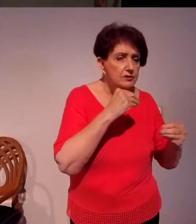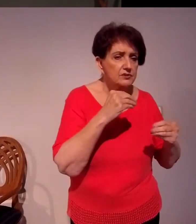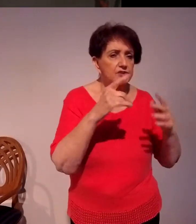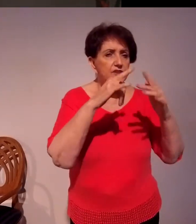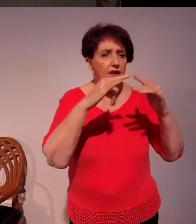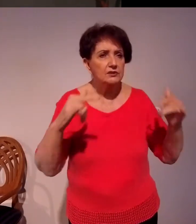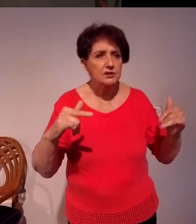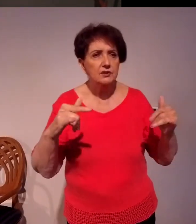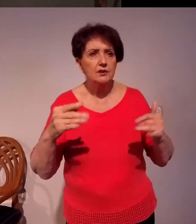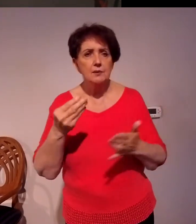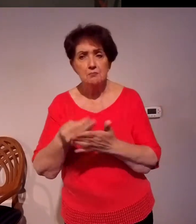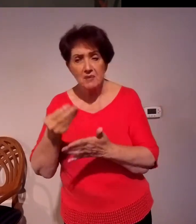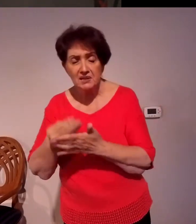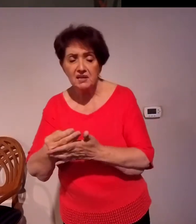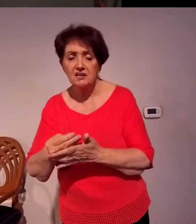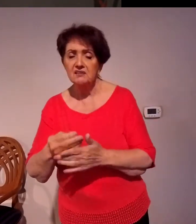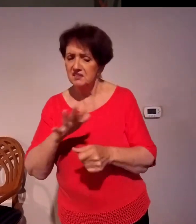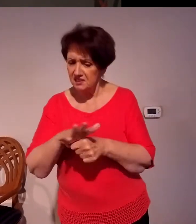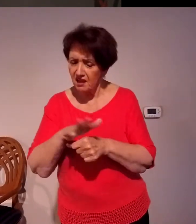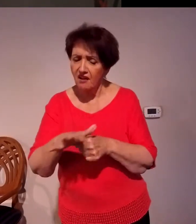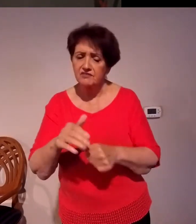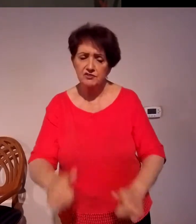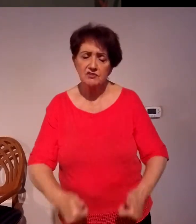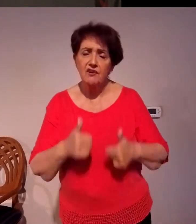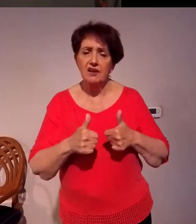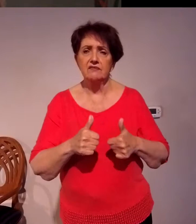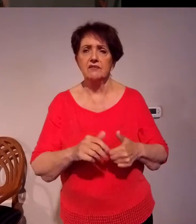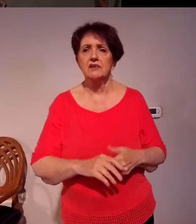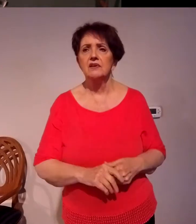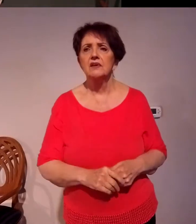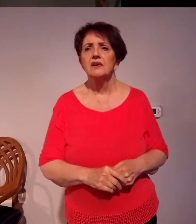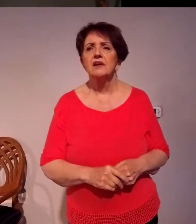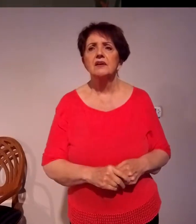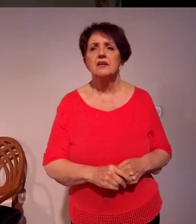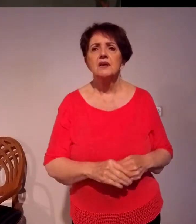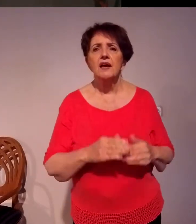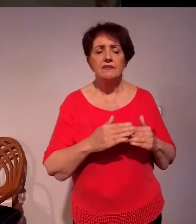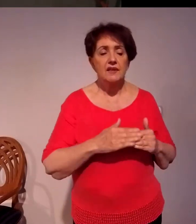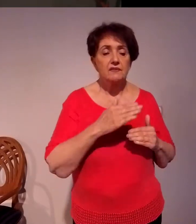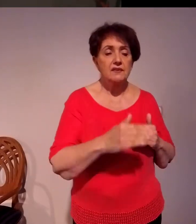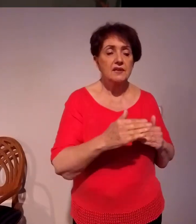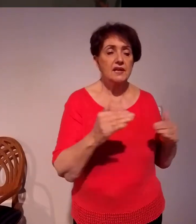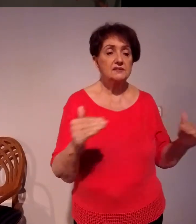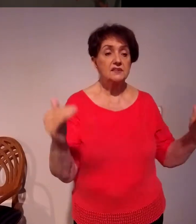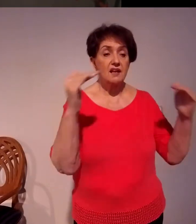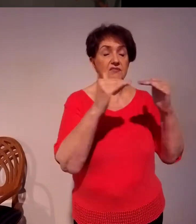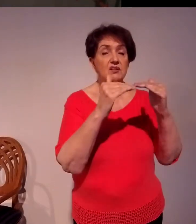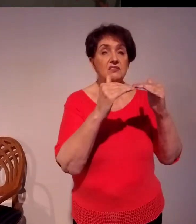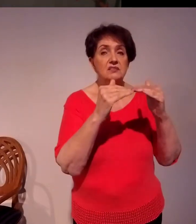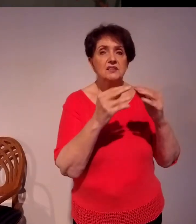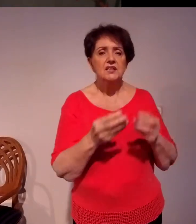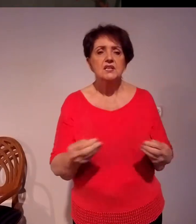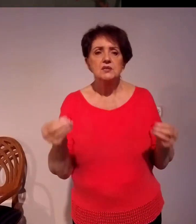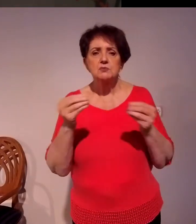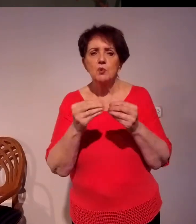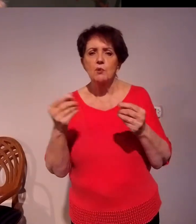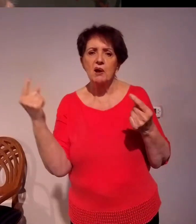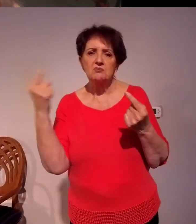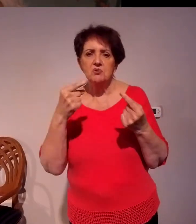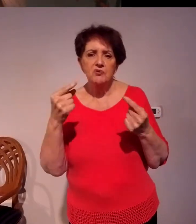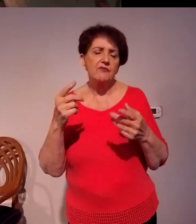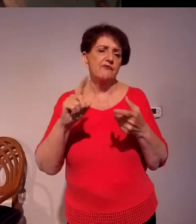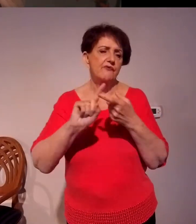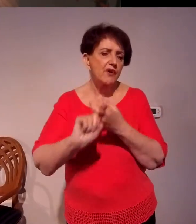to, well, basically to survive. And maybe the next level is a little bit more about, you got some